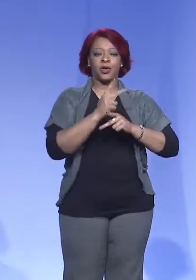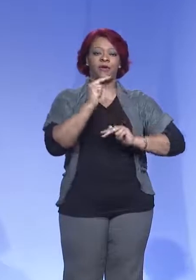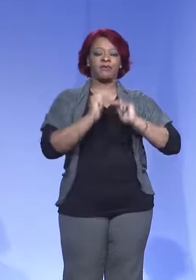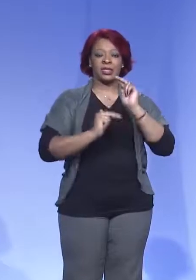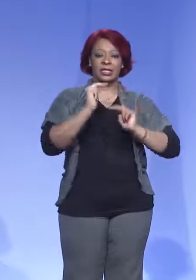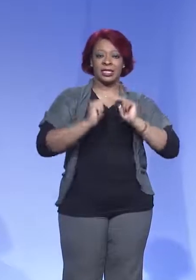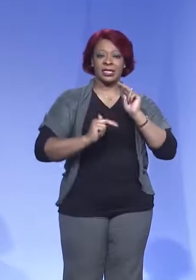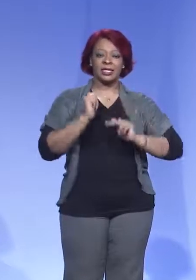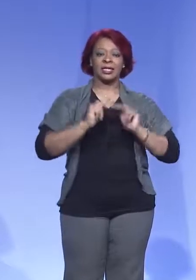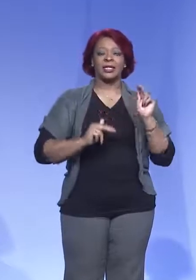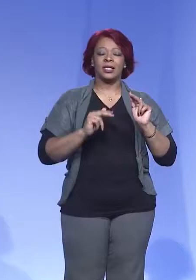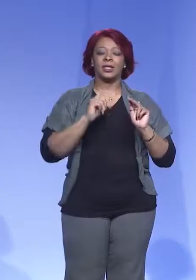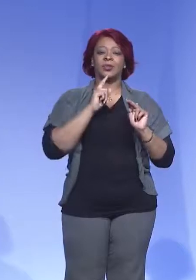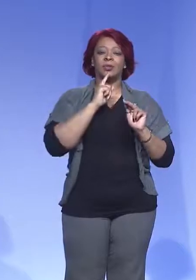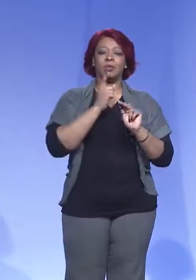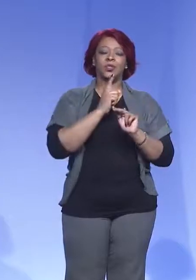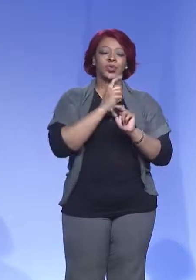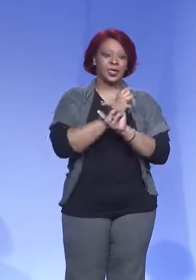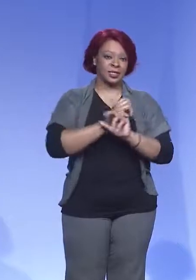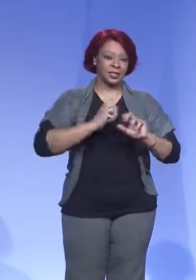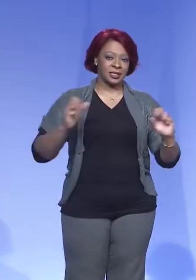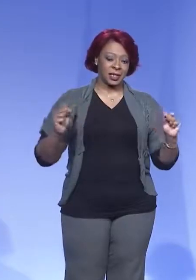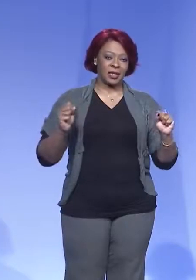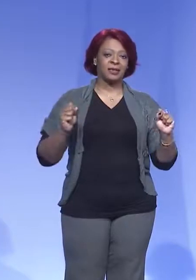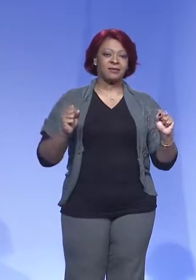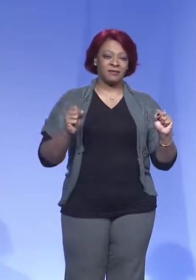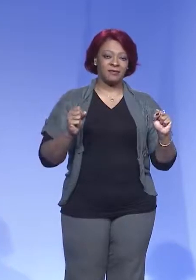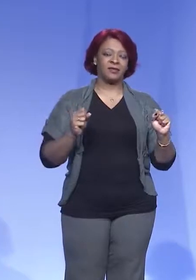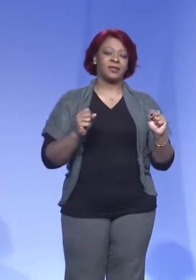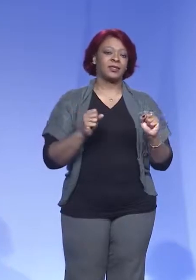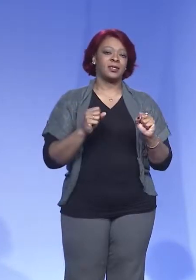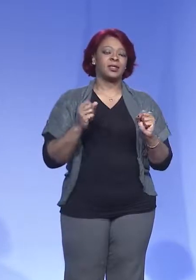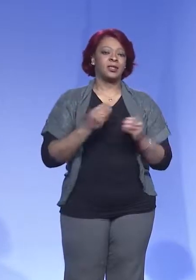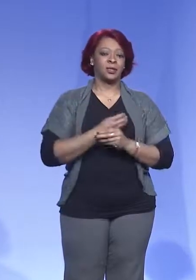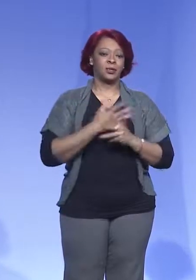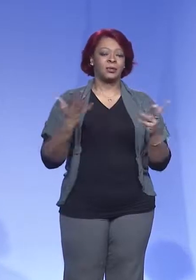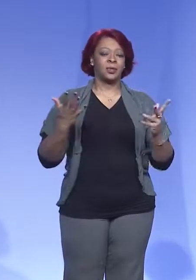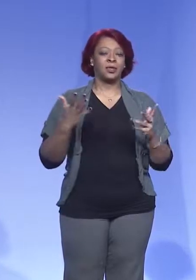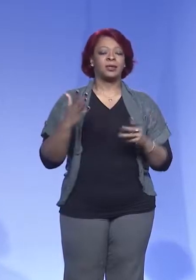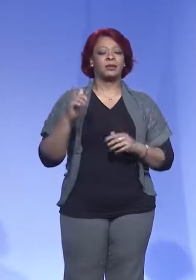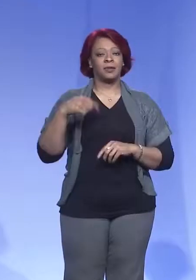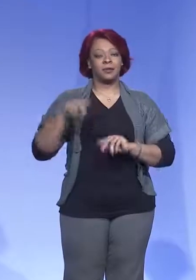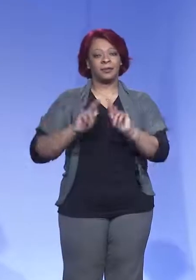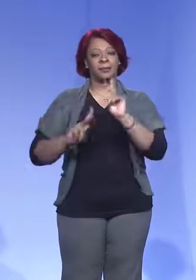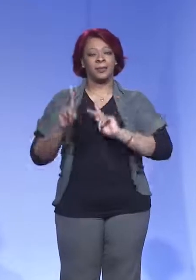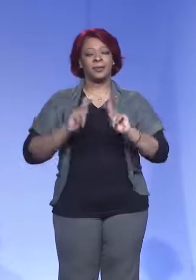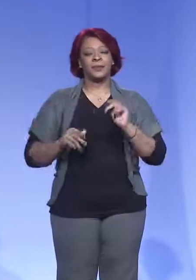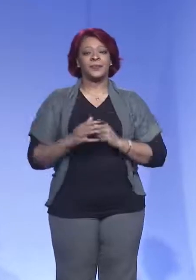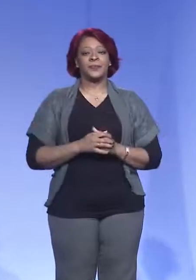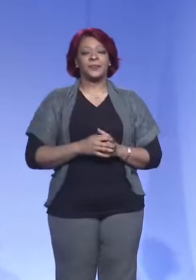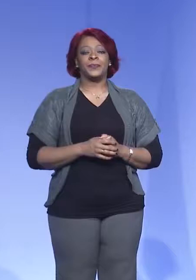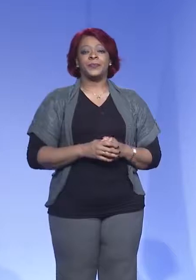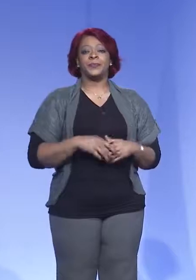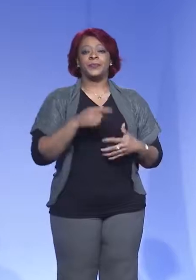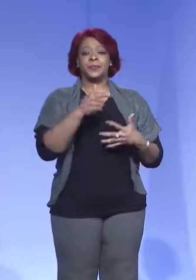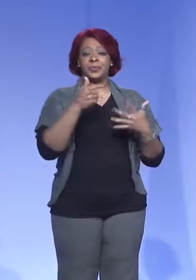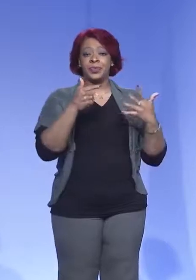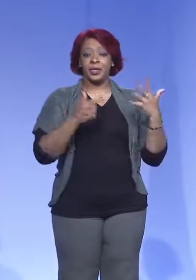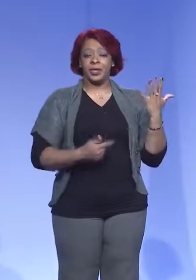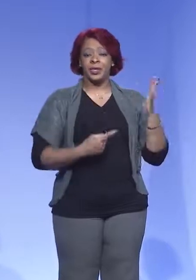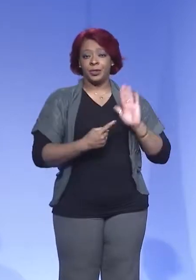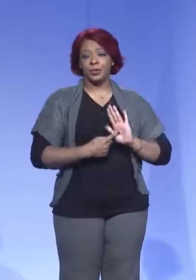facilities, except in the most extraordinary of circumstances. This, dear friends,